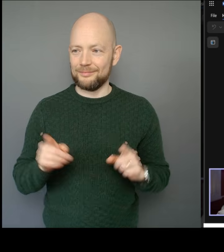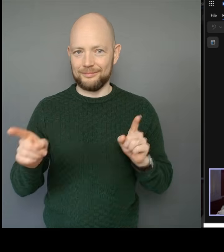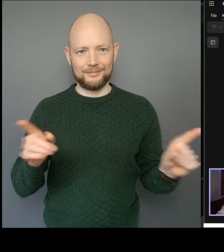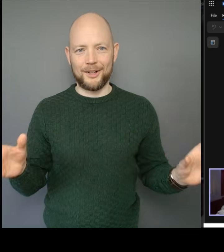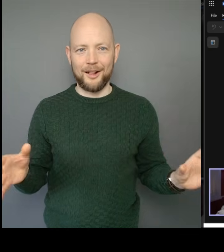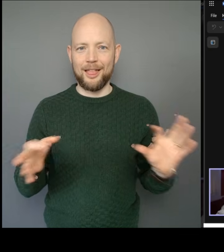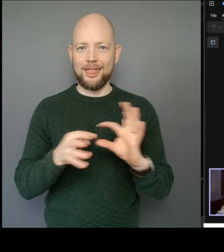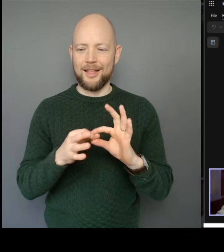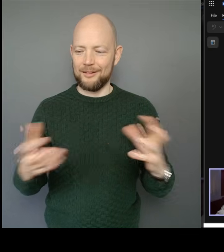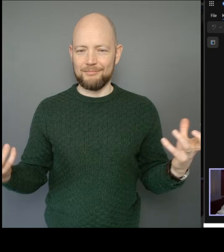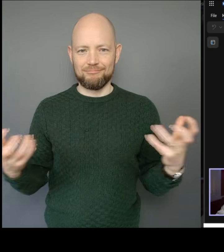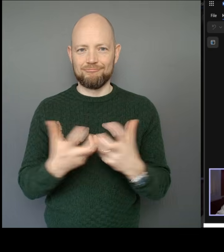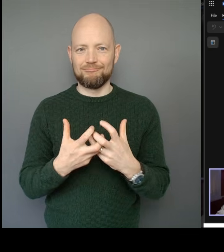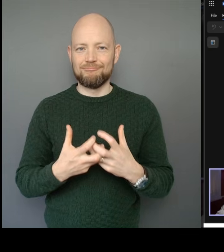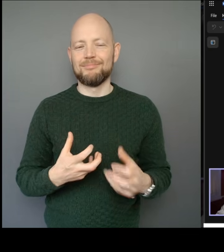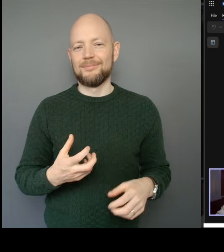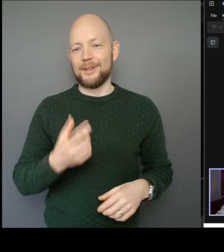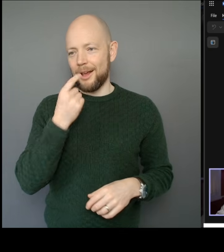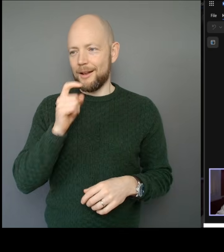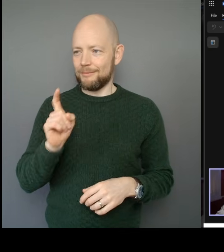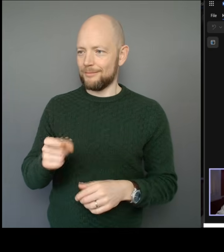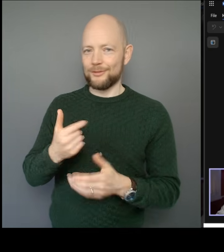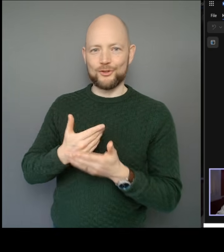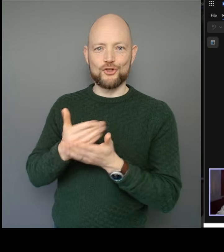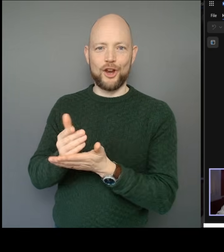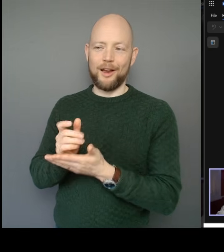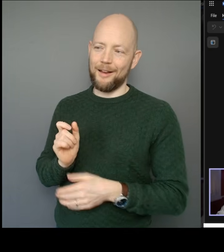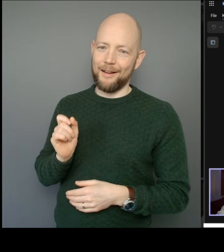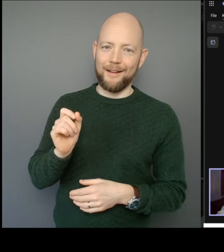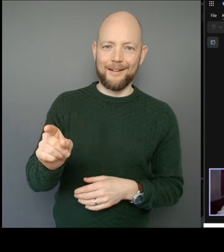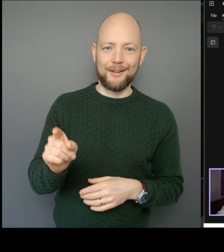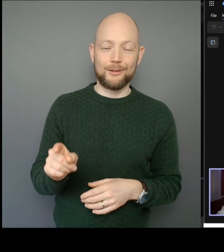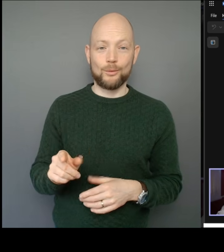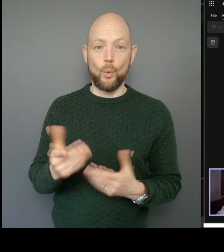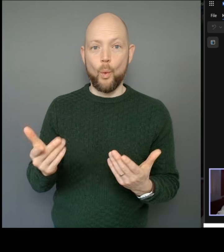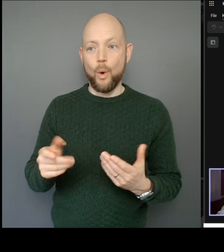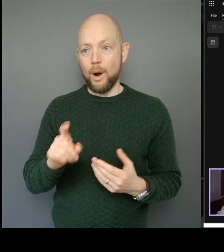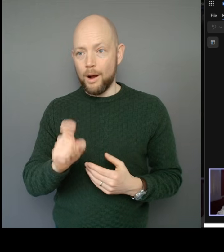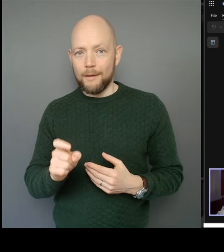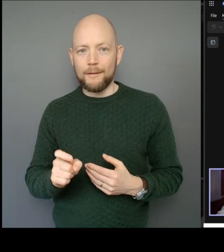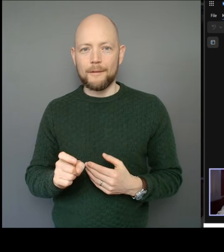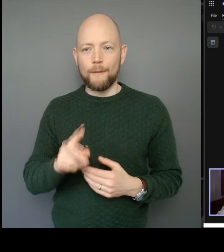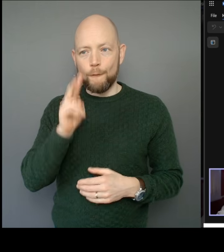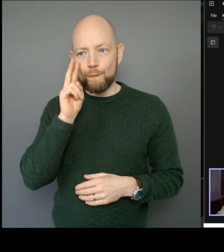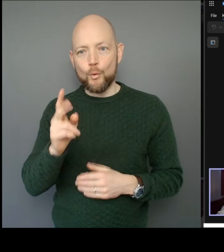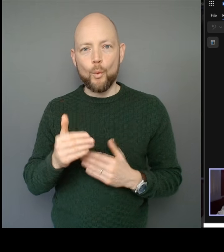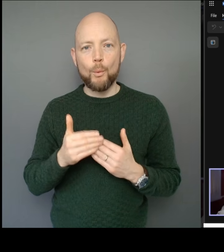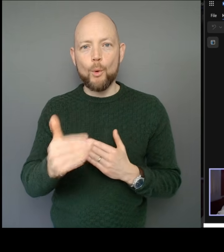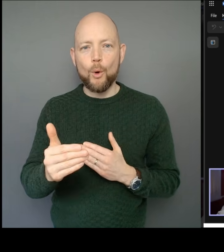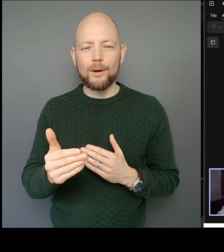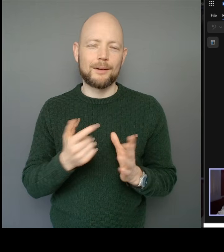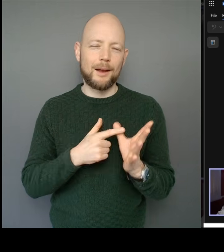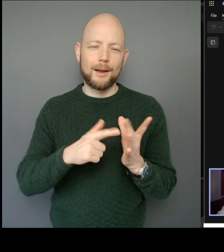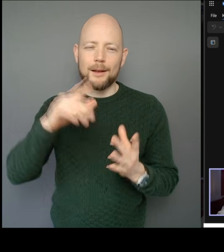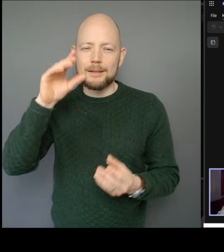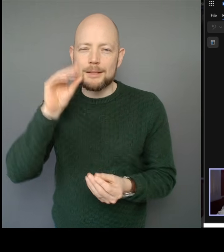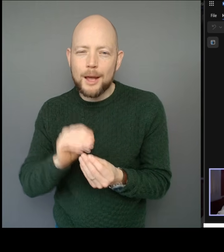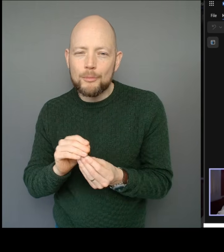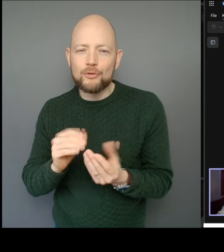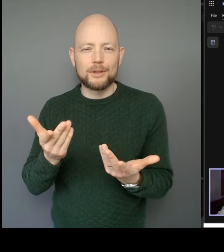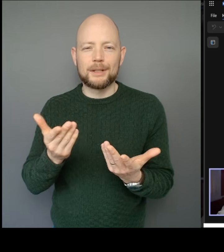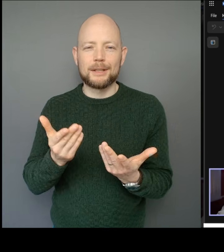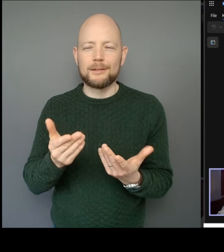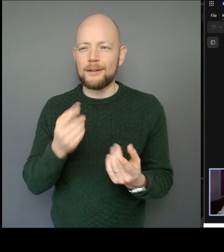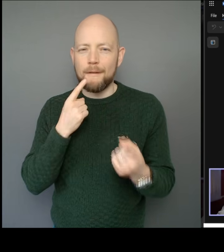is here, and I can go ahead and share this. I can also select View More and look at the AI summary, look at insights, look at